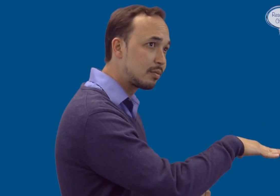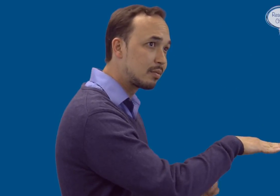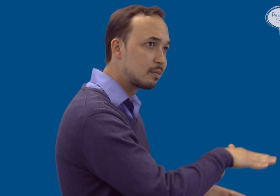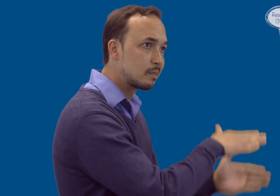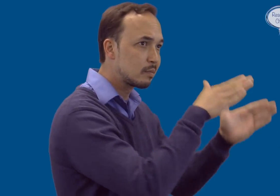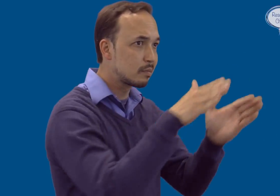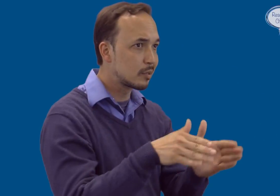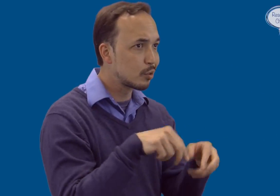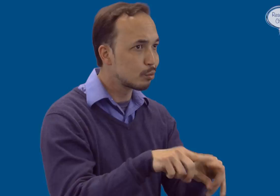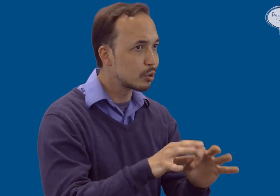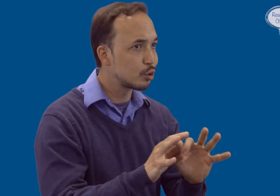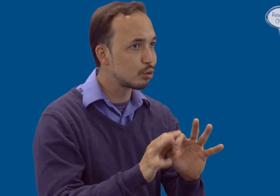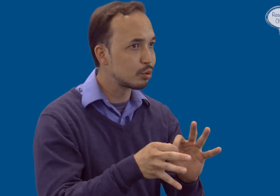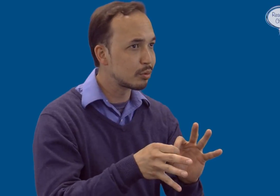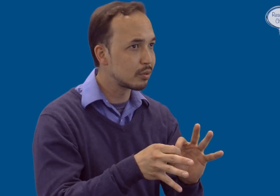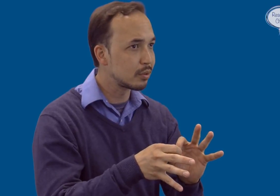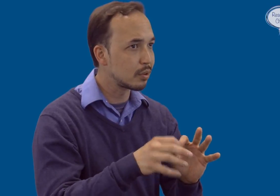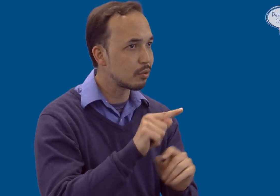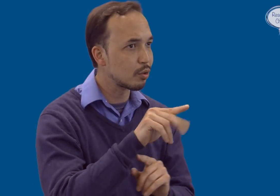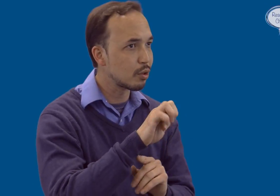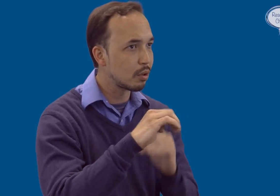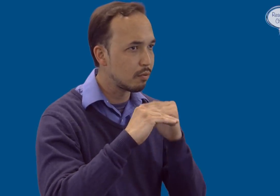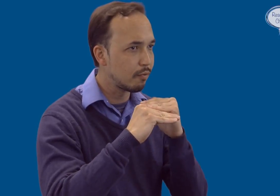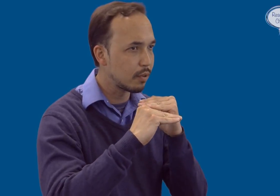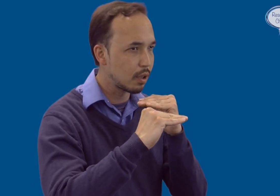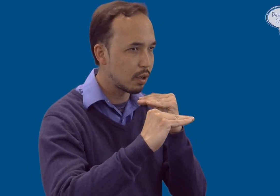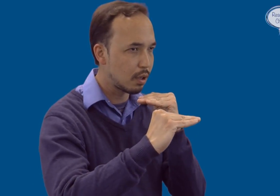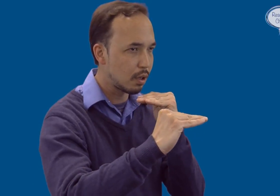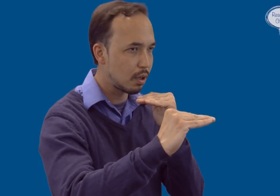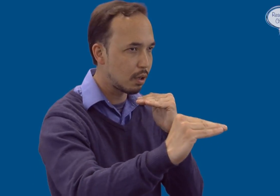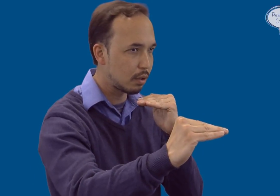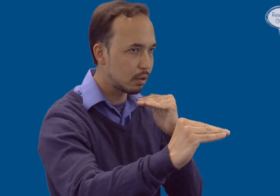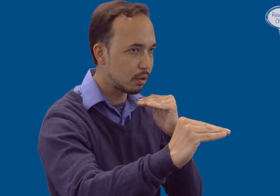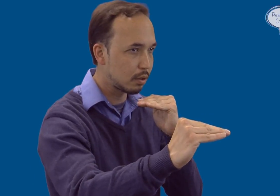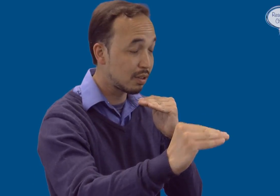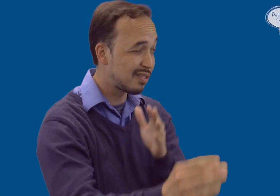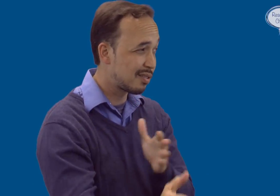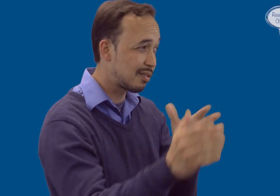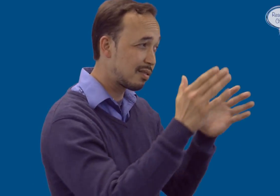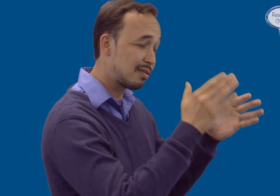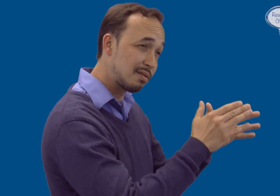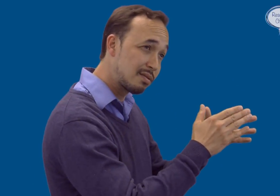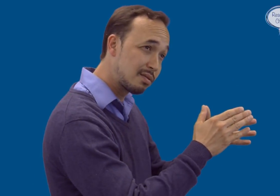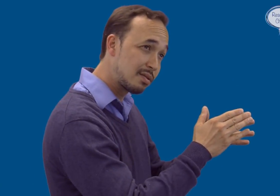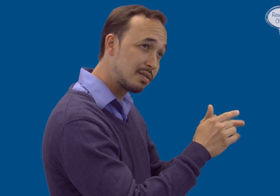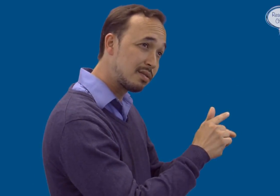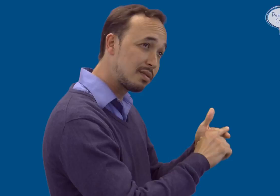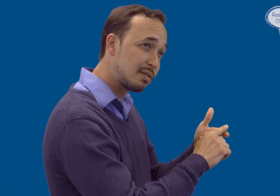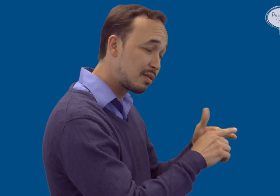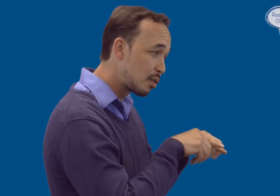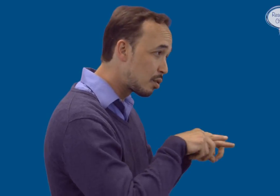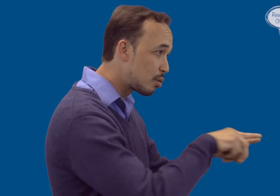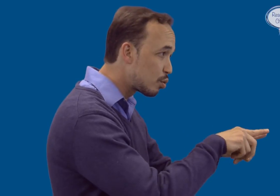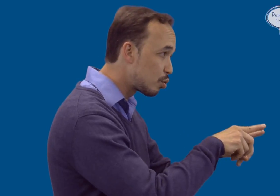vocal tone. However, while interpreting, that tone flattens out. Also, while